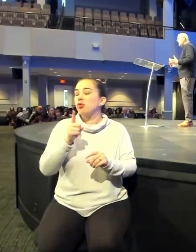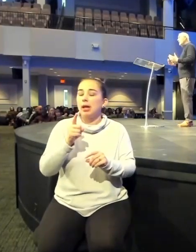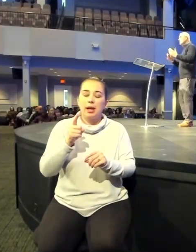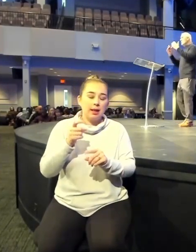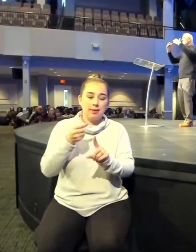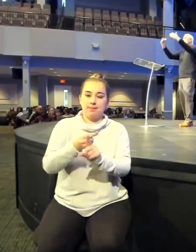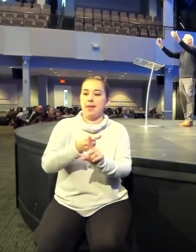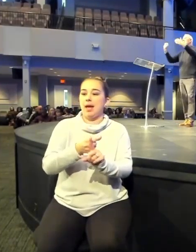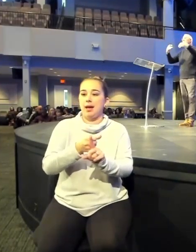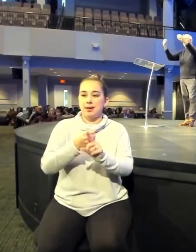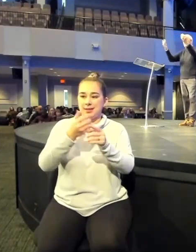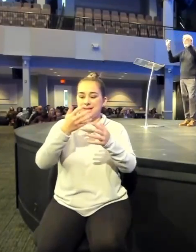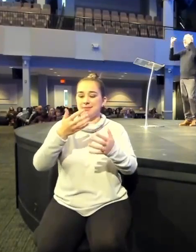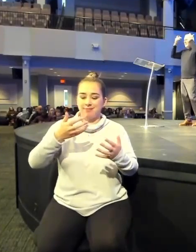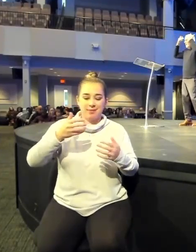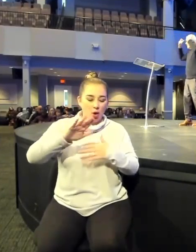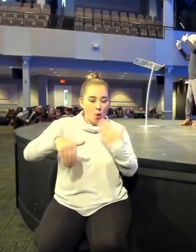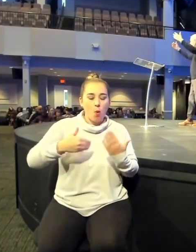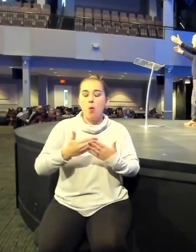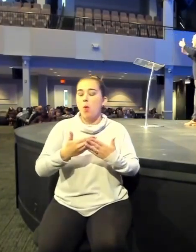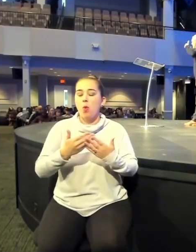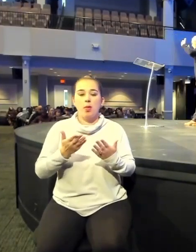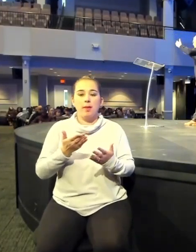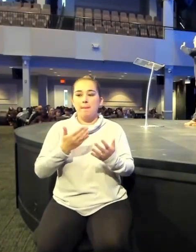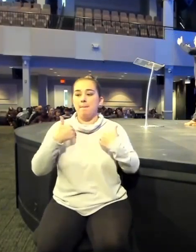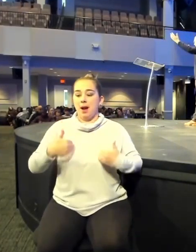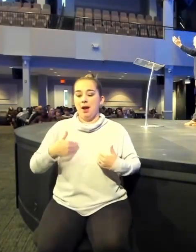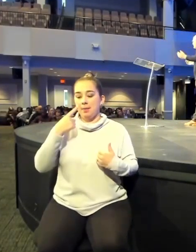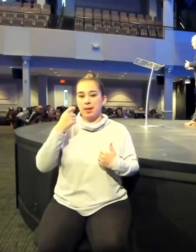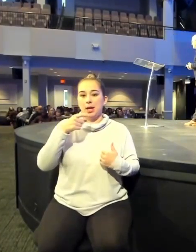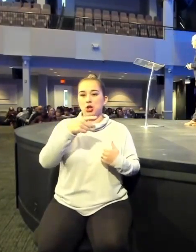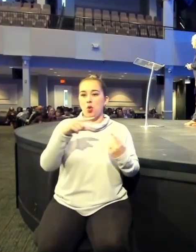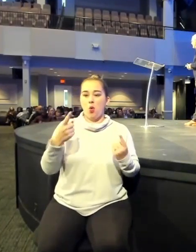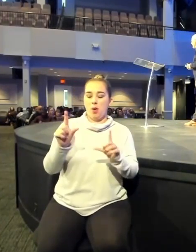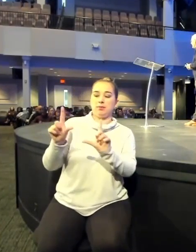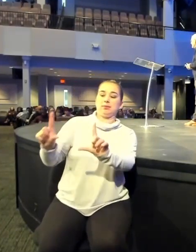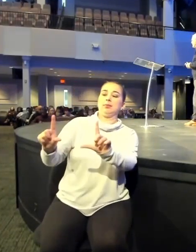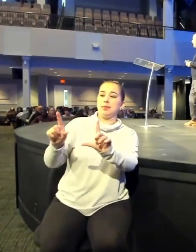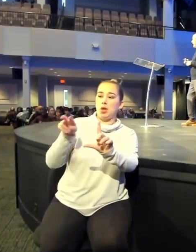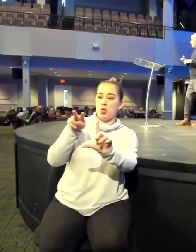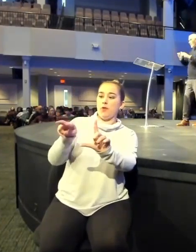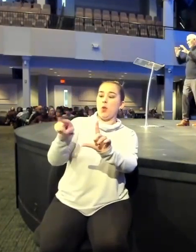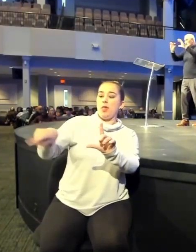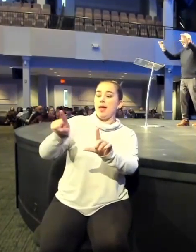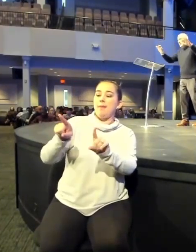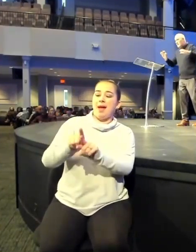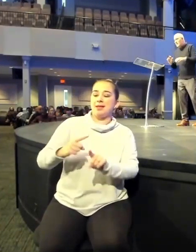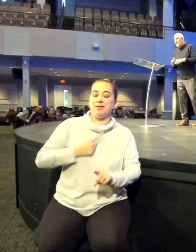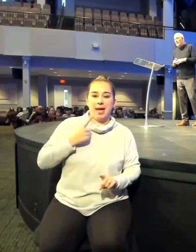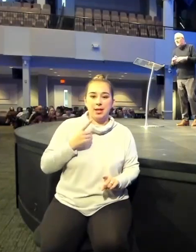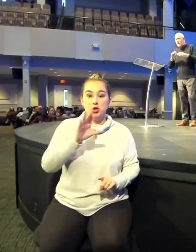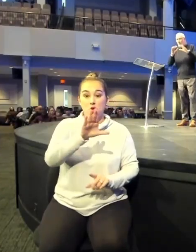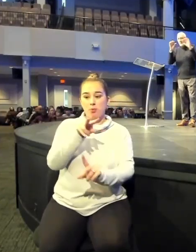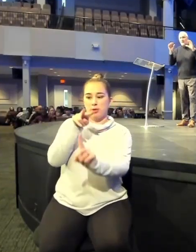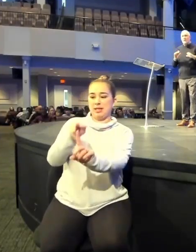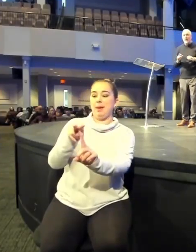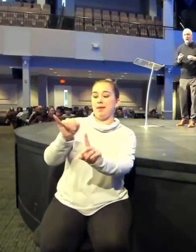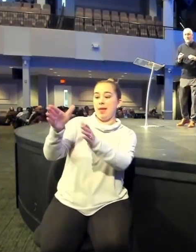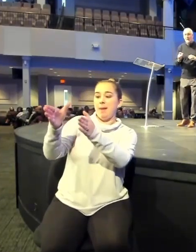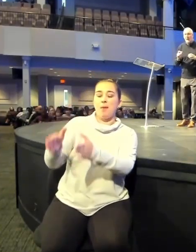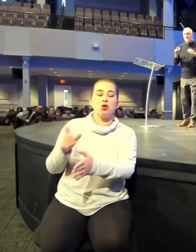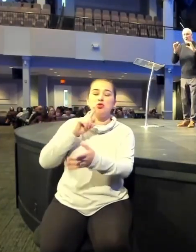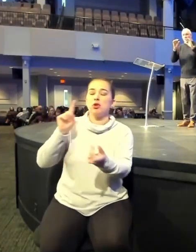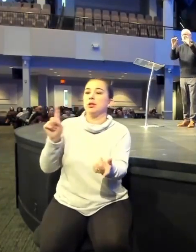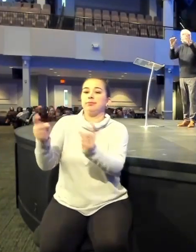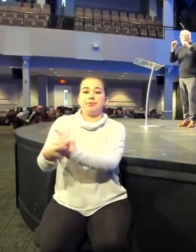your being because you view the other person through the lens of being offended at them. So your perspective of them is totally